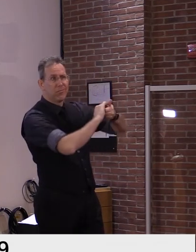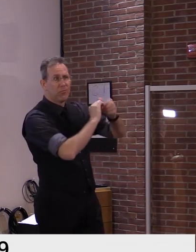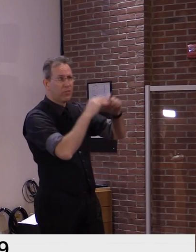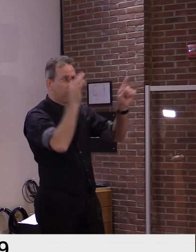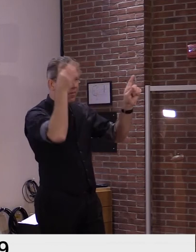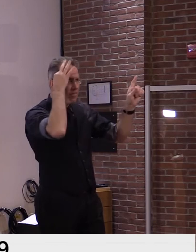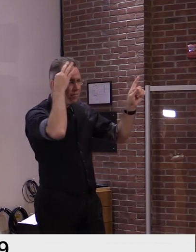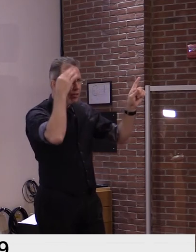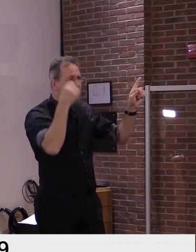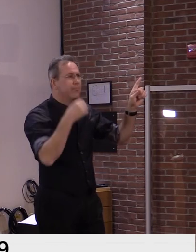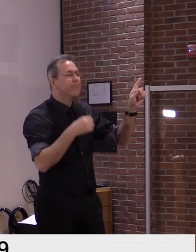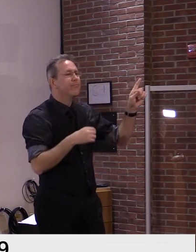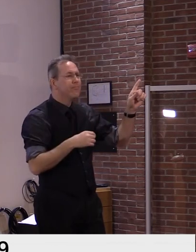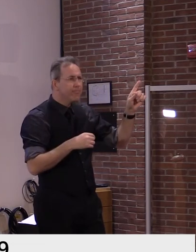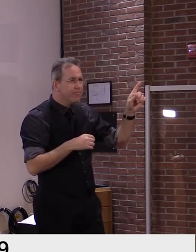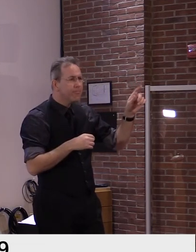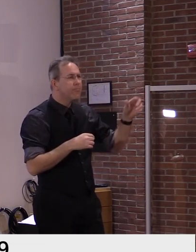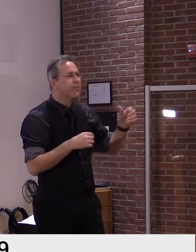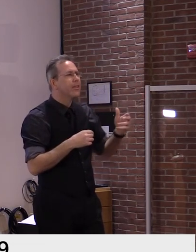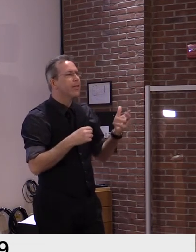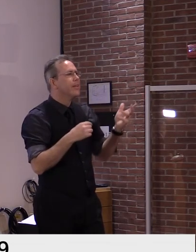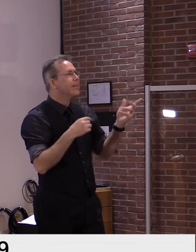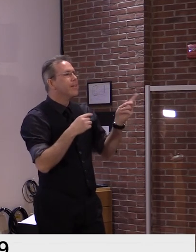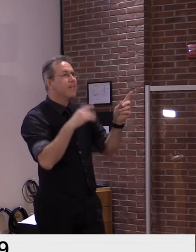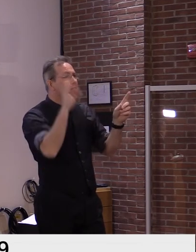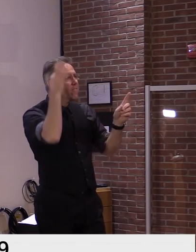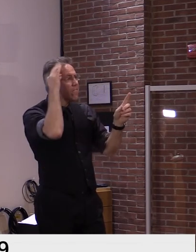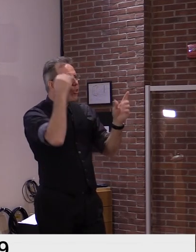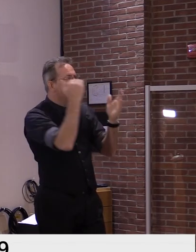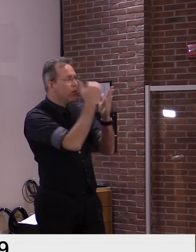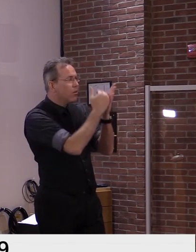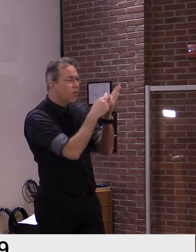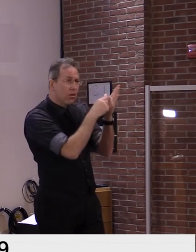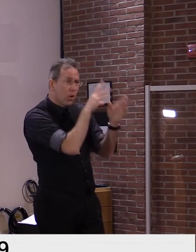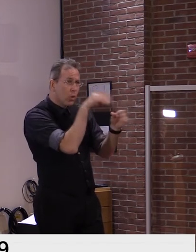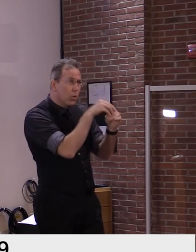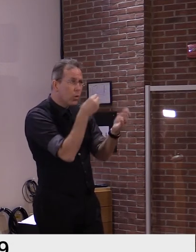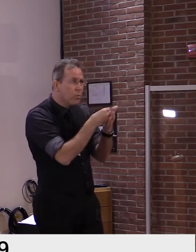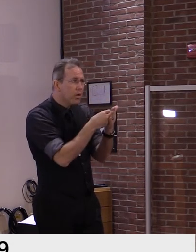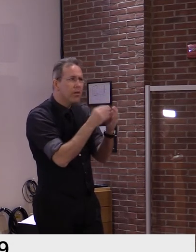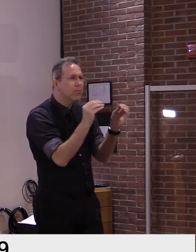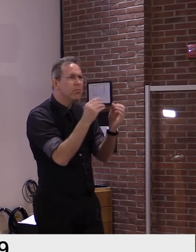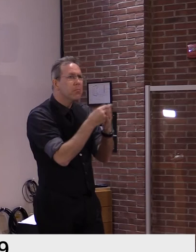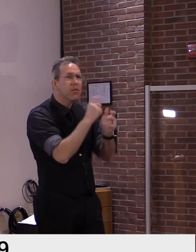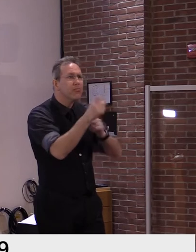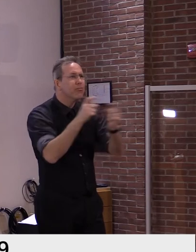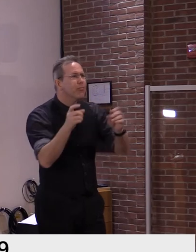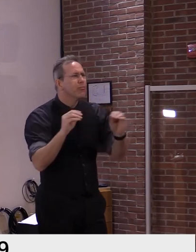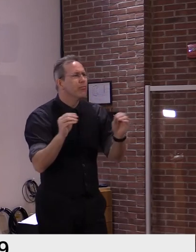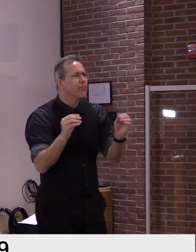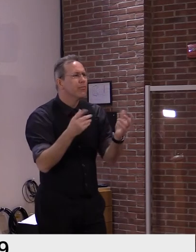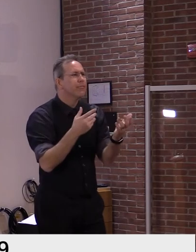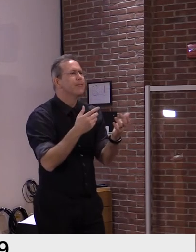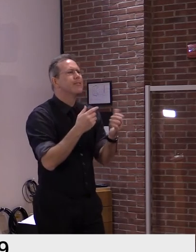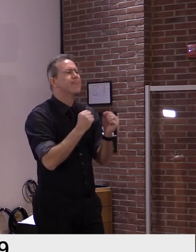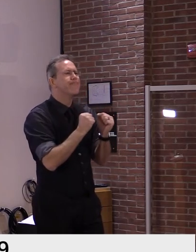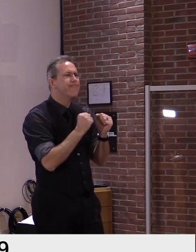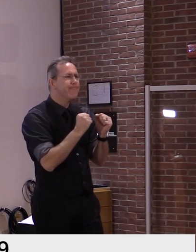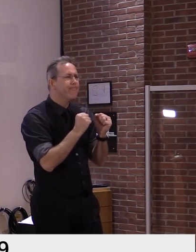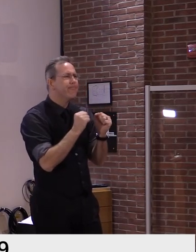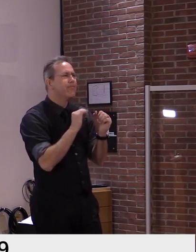enough money into the contract to have an adequate distribution system within the state.